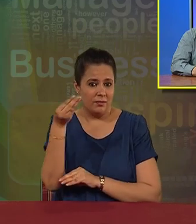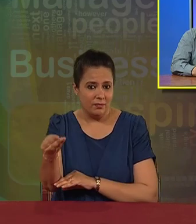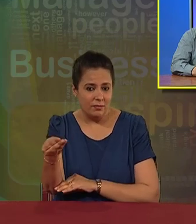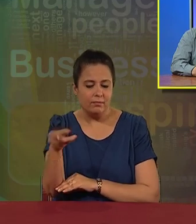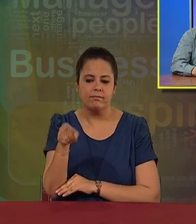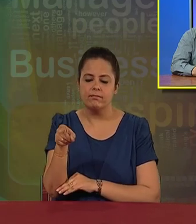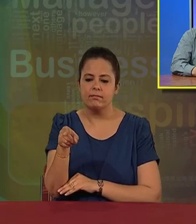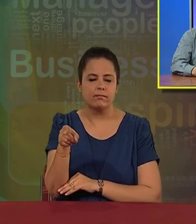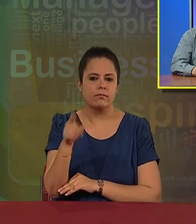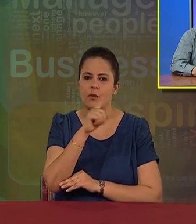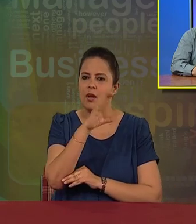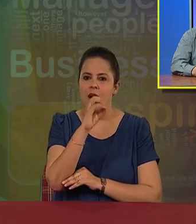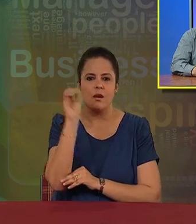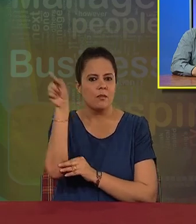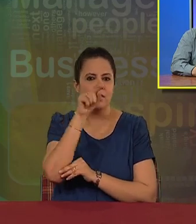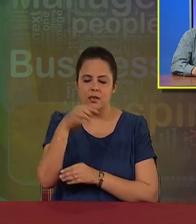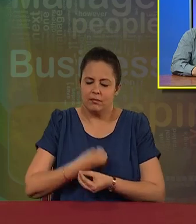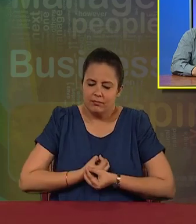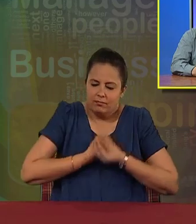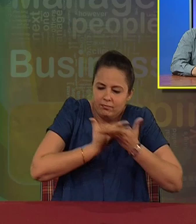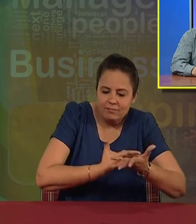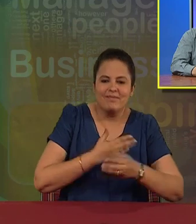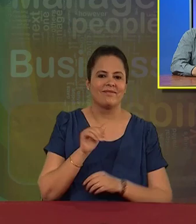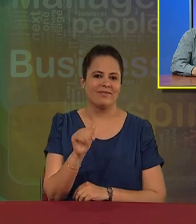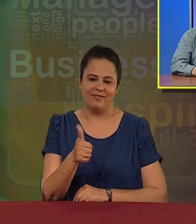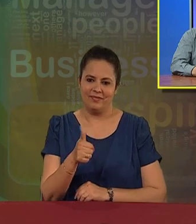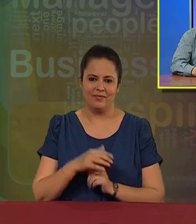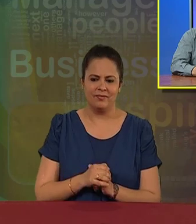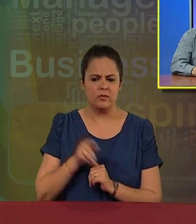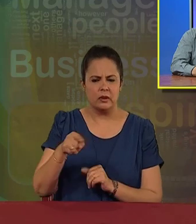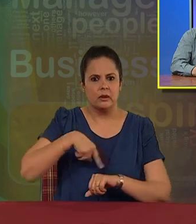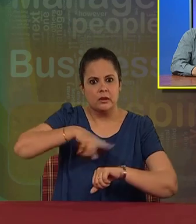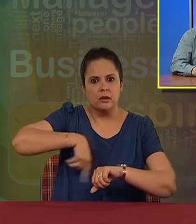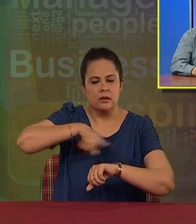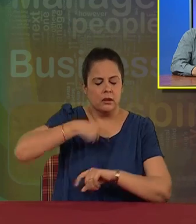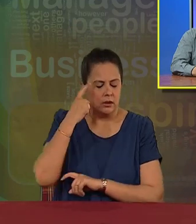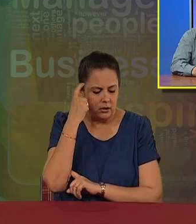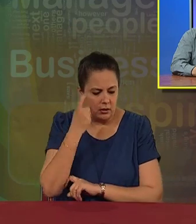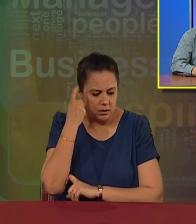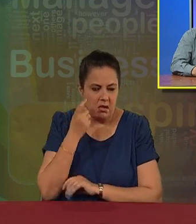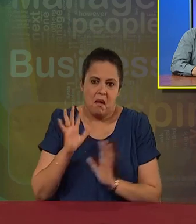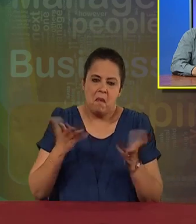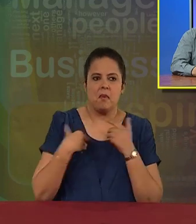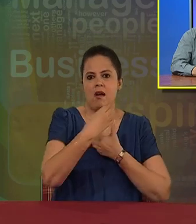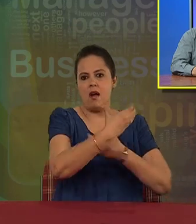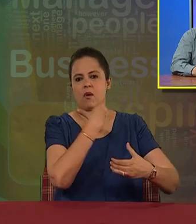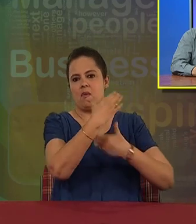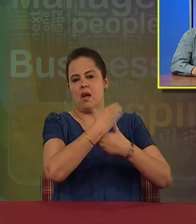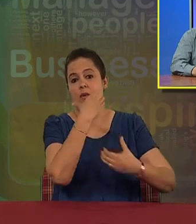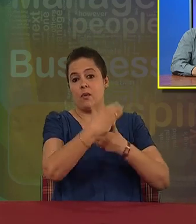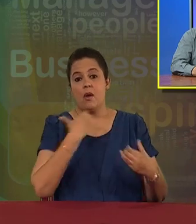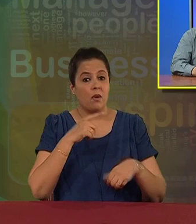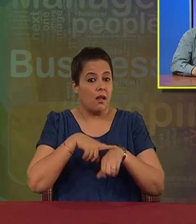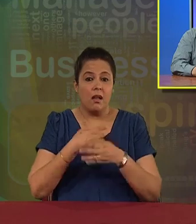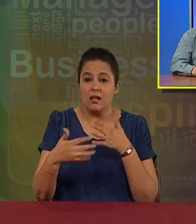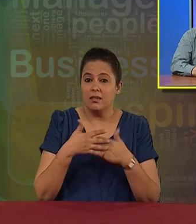will not be able to give their 100%. They will be thinking all the time, anytime they will be out of the organization, and